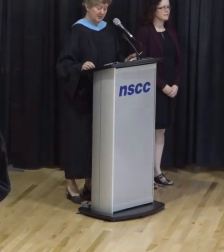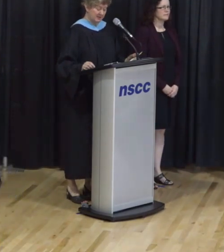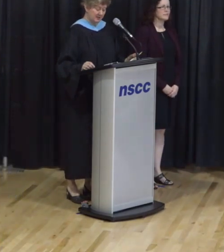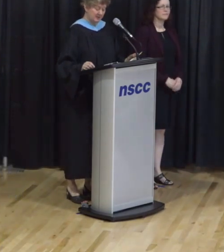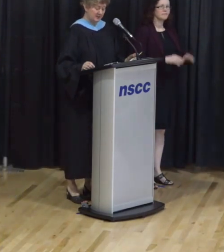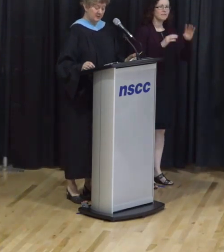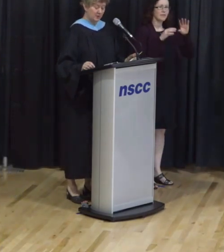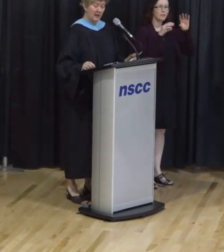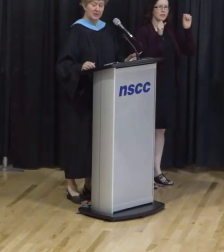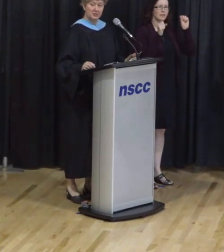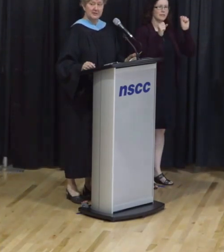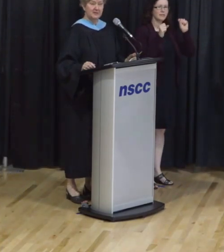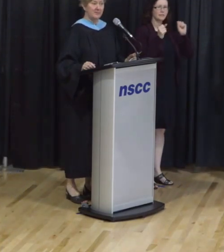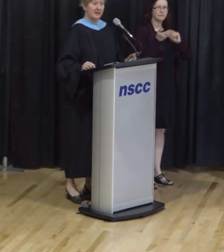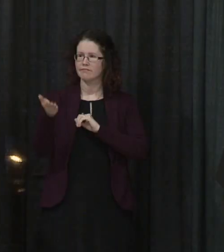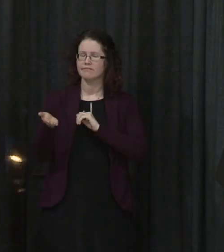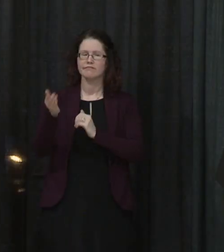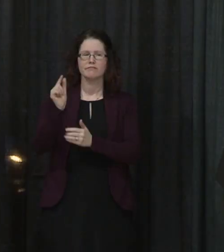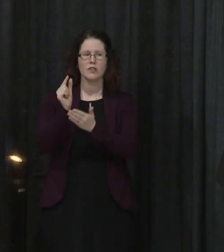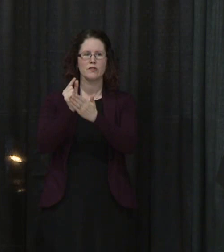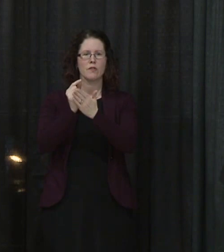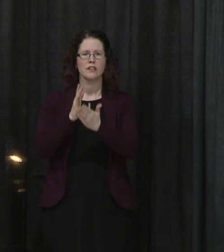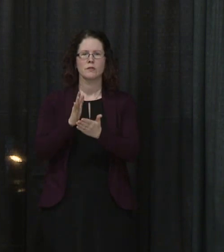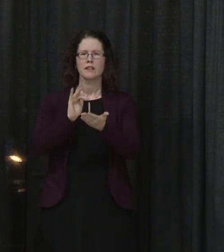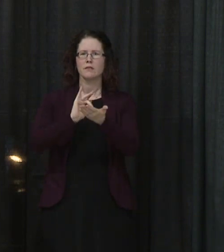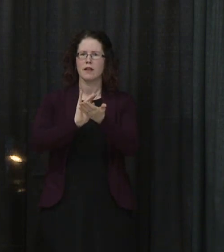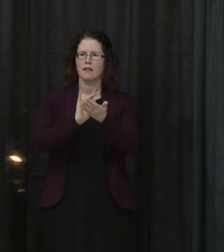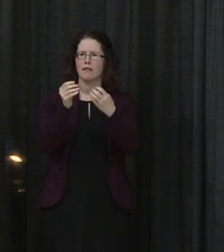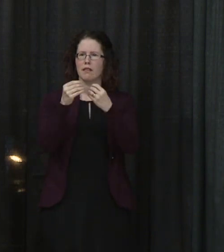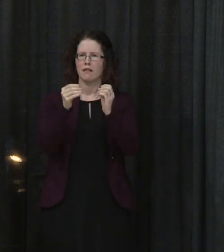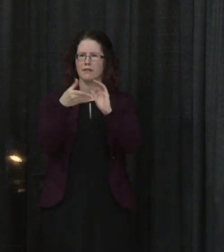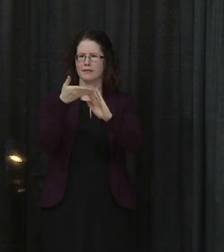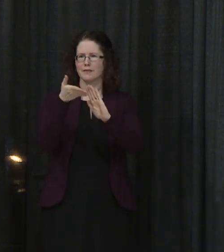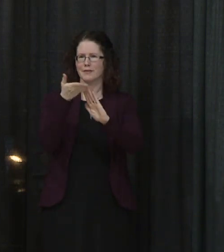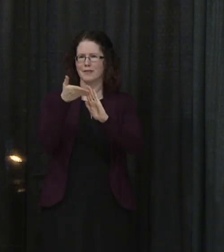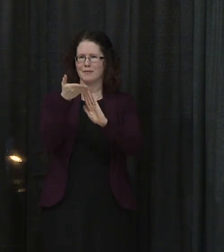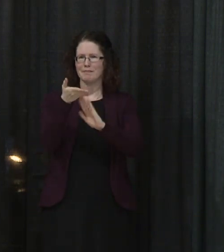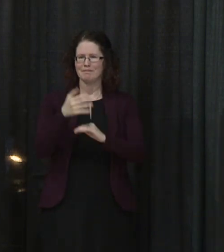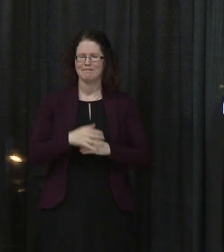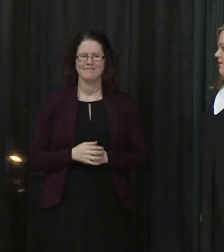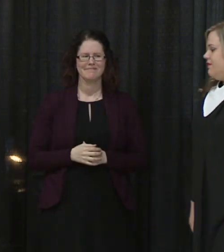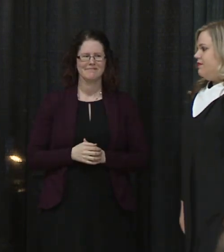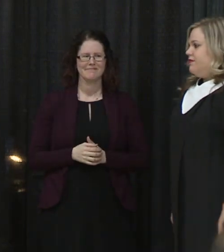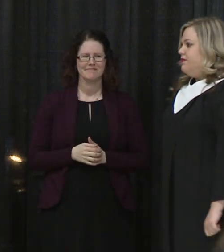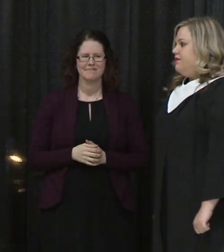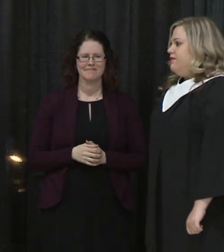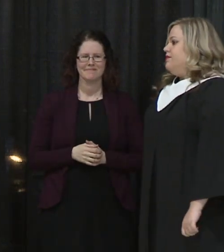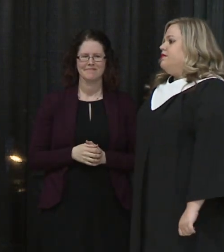Mr. President, the graduates in Medical Office Administration.